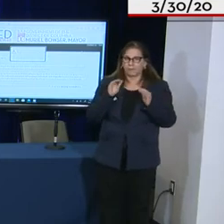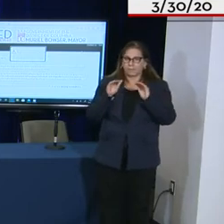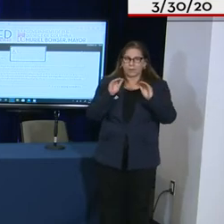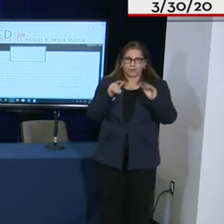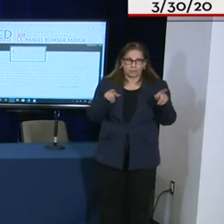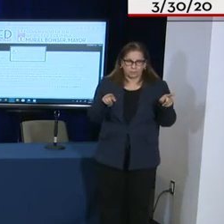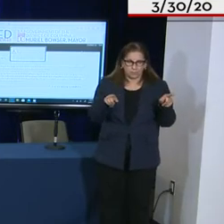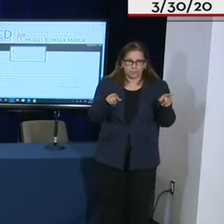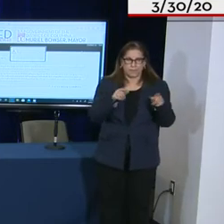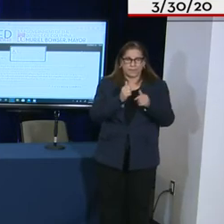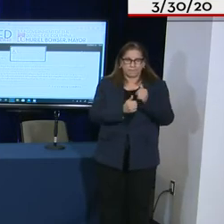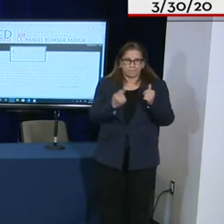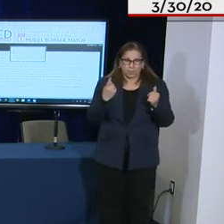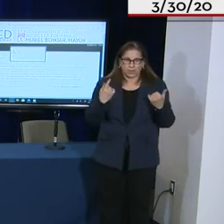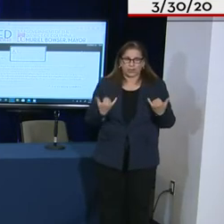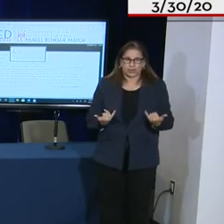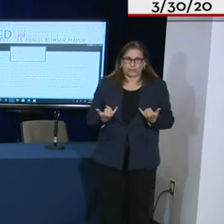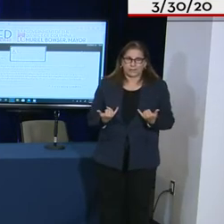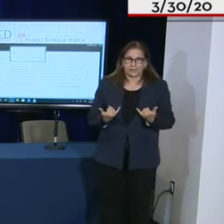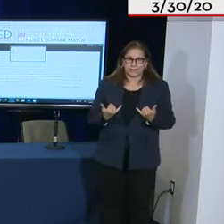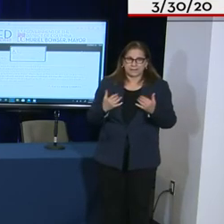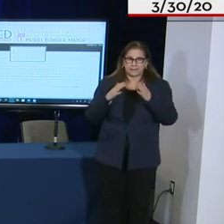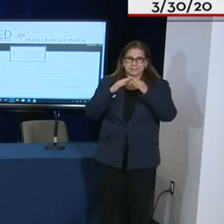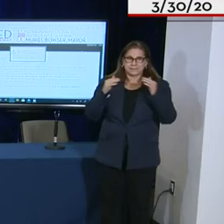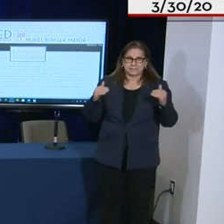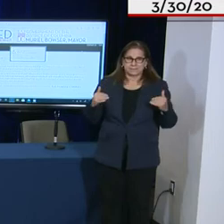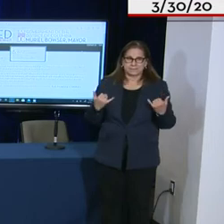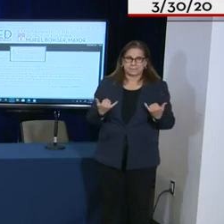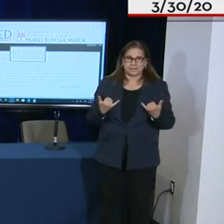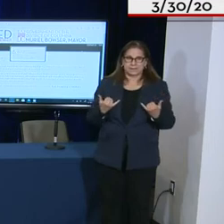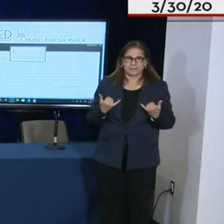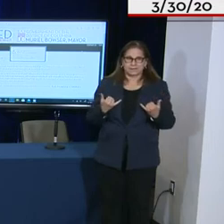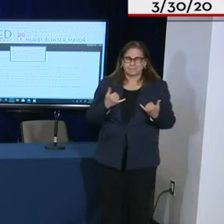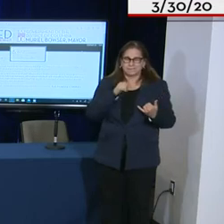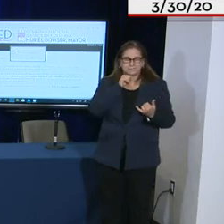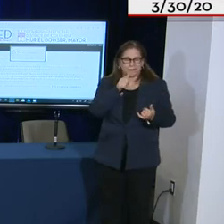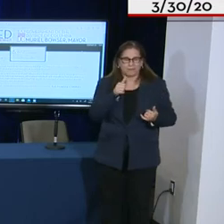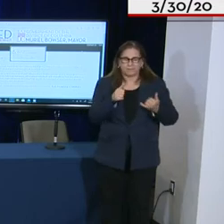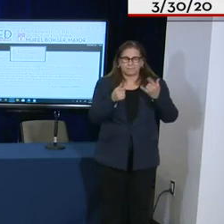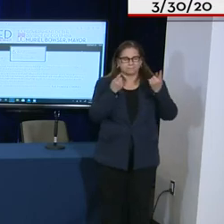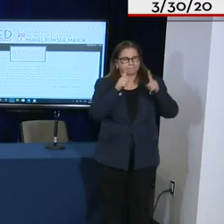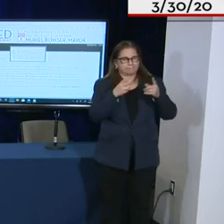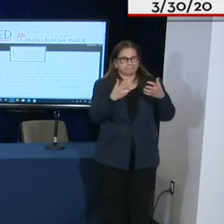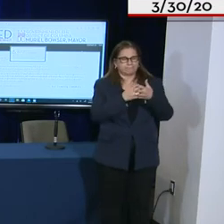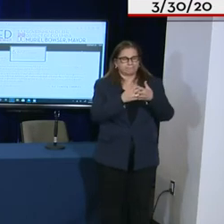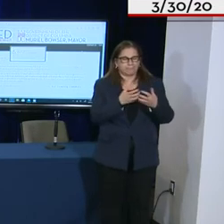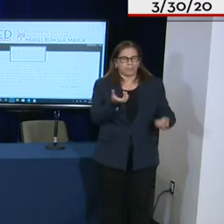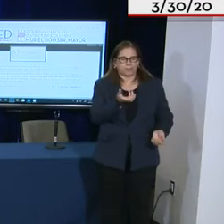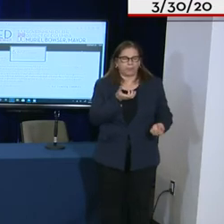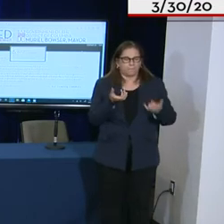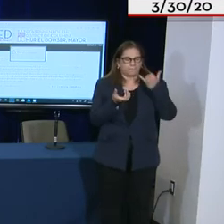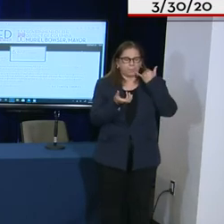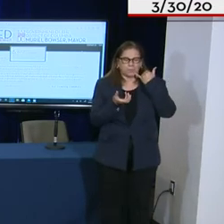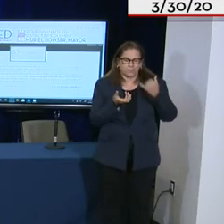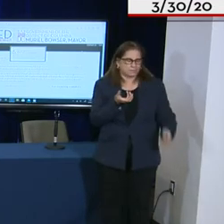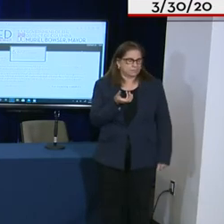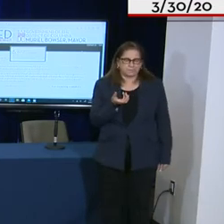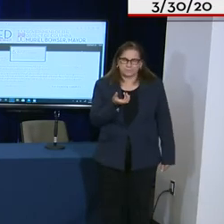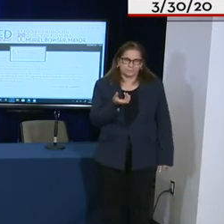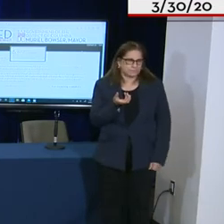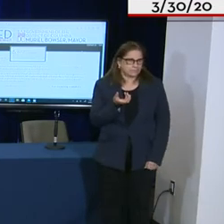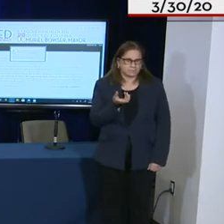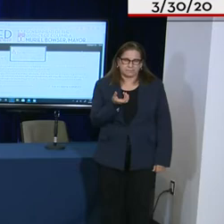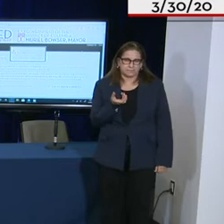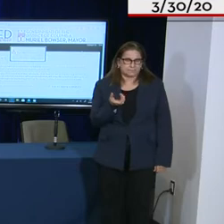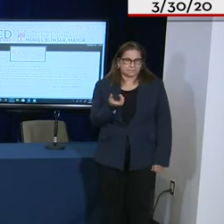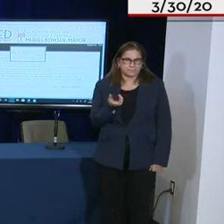currently the system is not mobile friendly, and so you could either file a claim over the